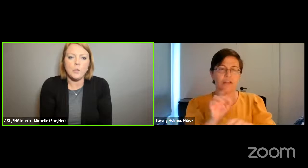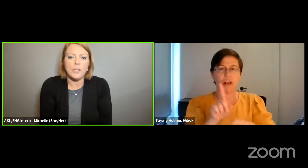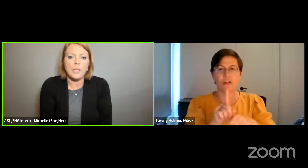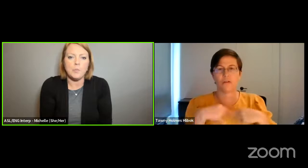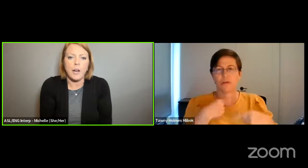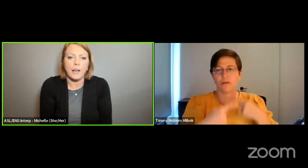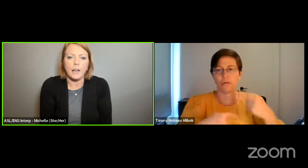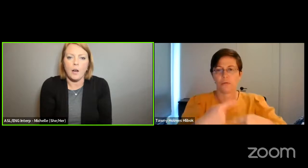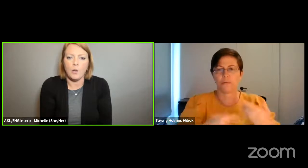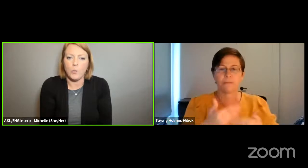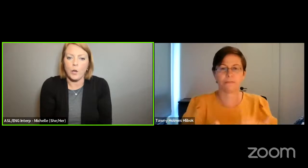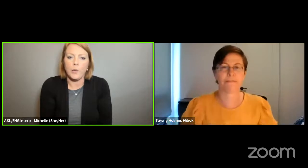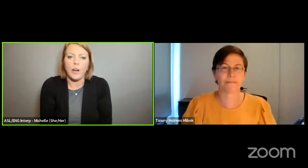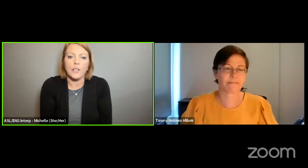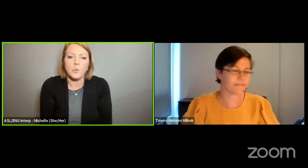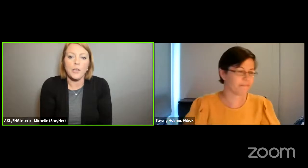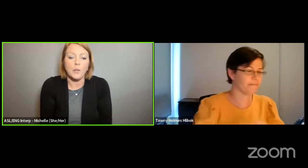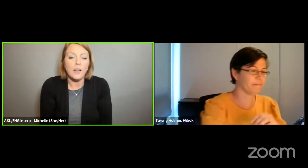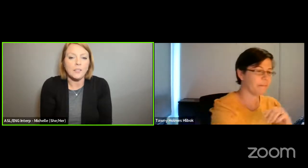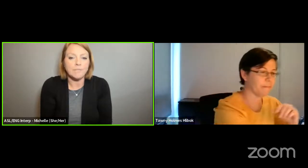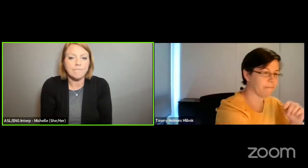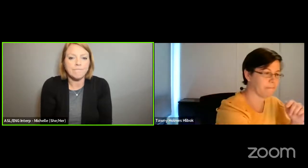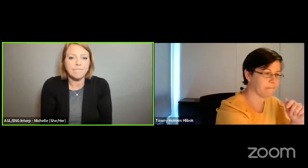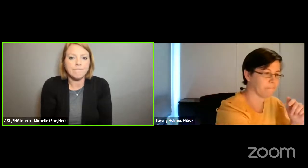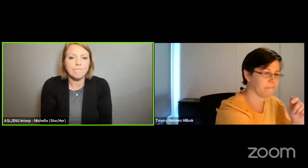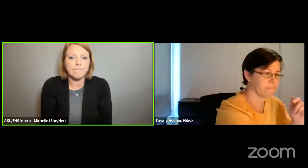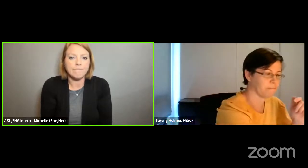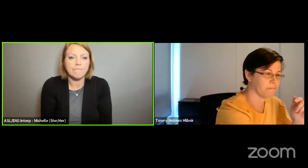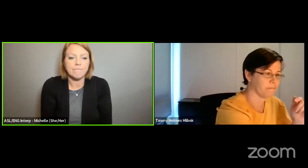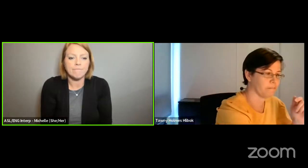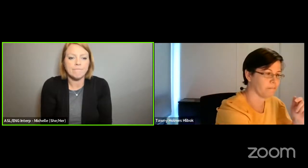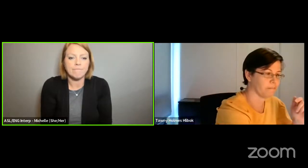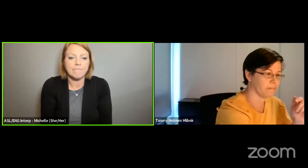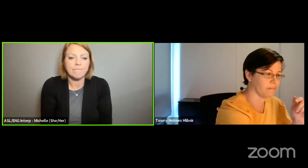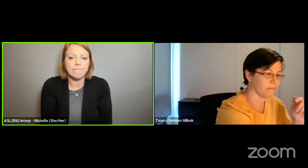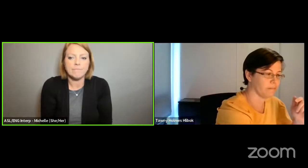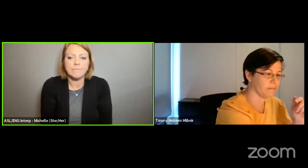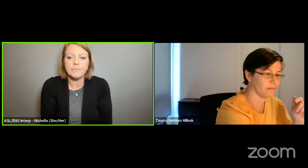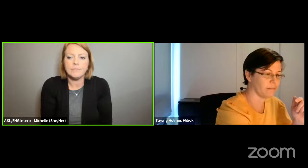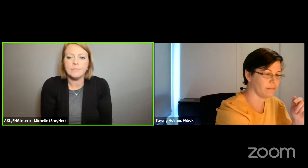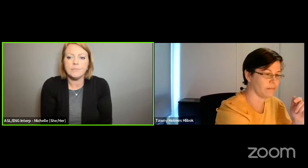so that you can keep track of where we are as we go along.